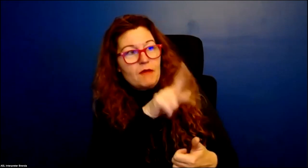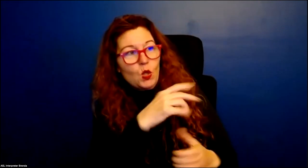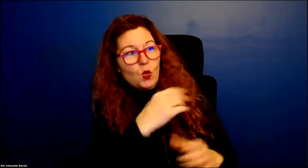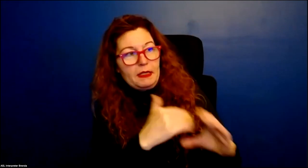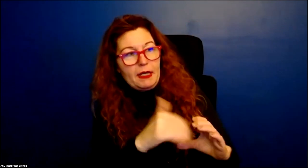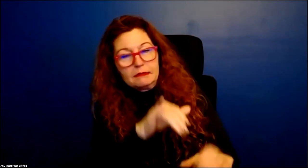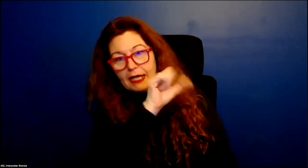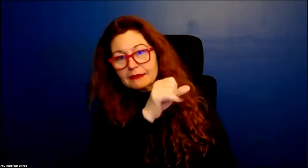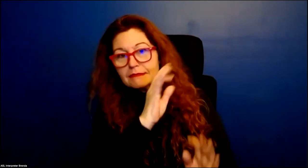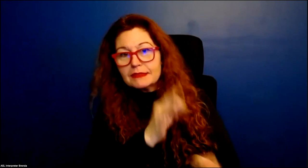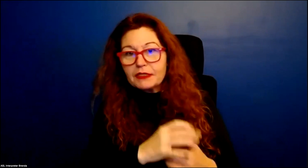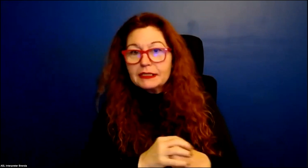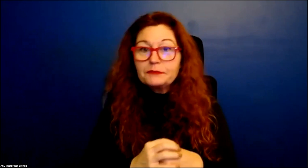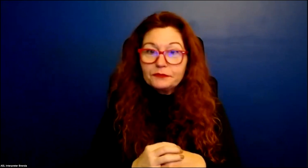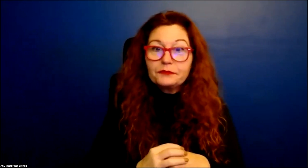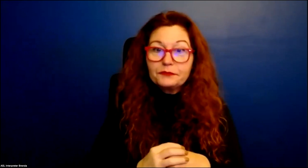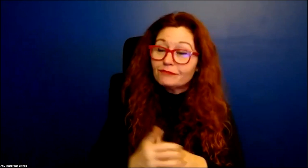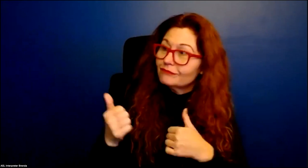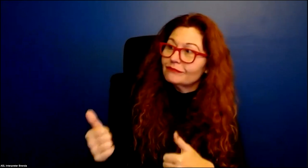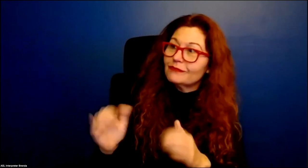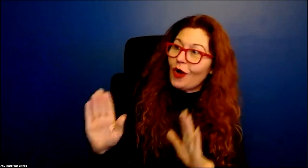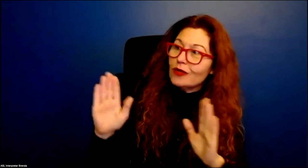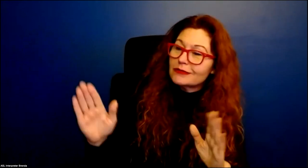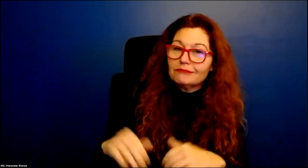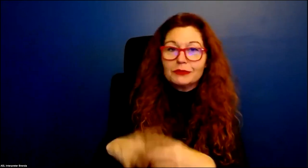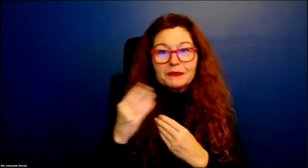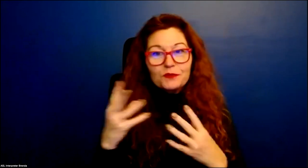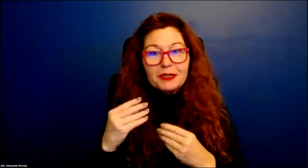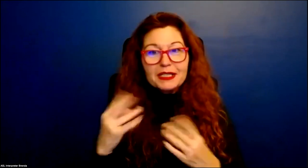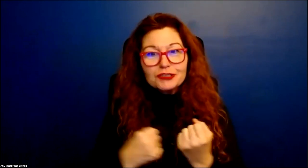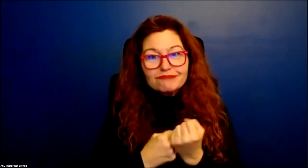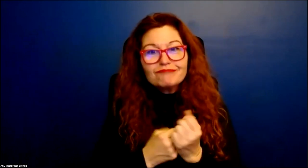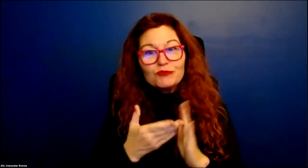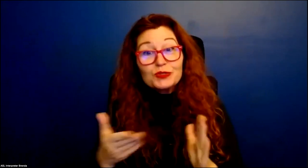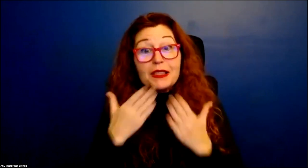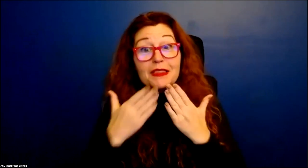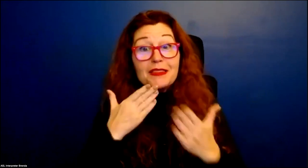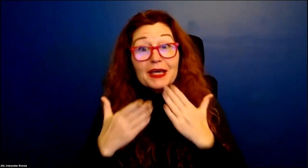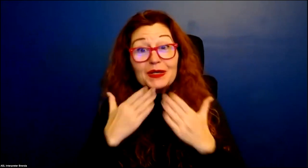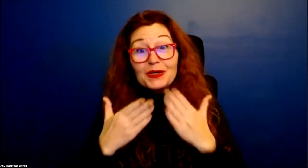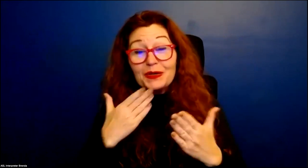shared and resources. Thank you, everyone. We loved